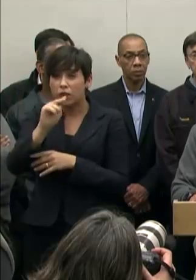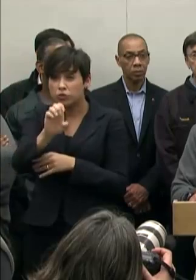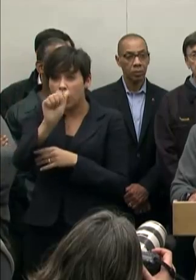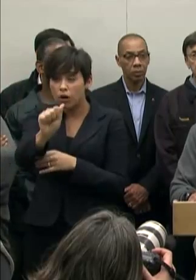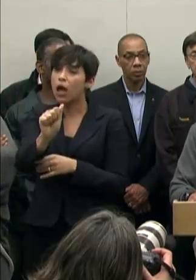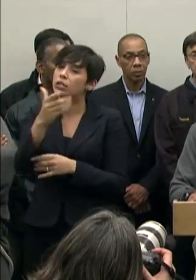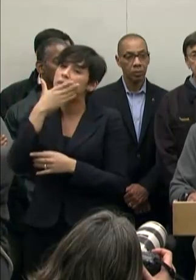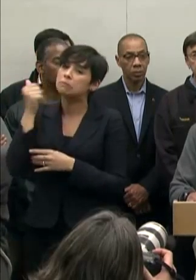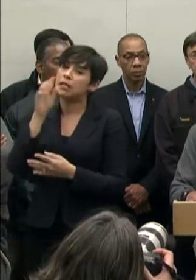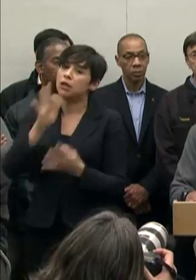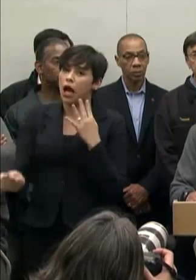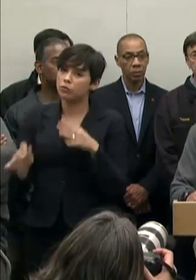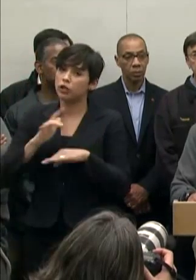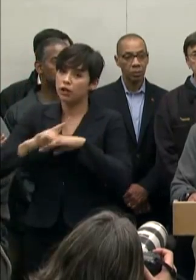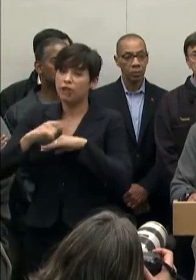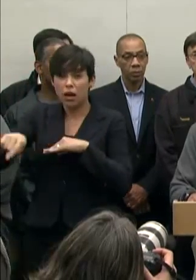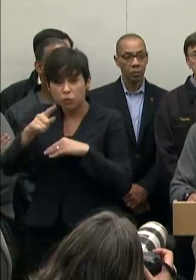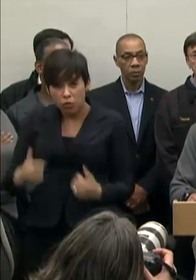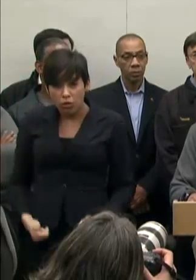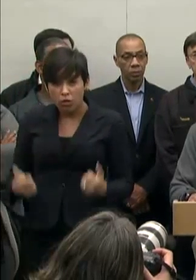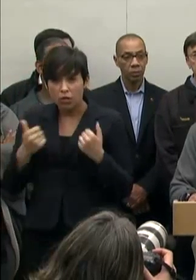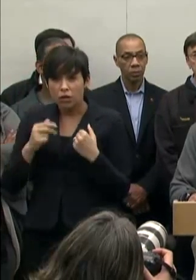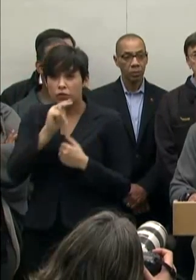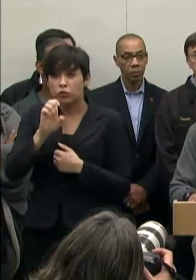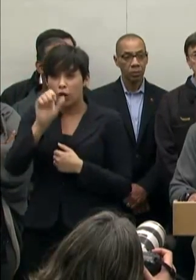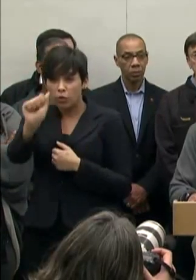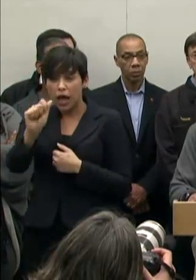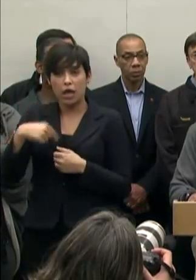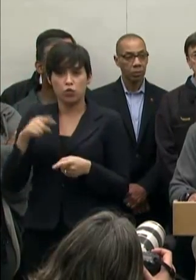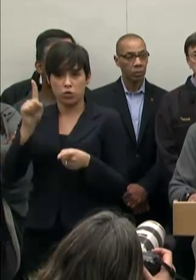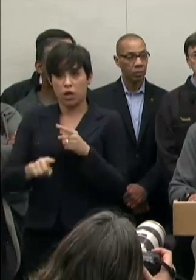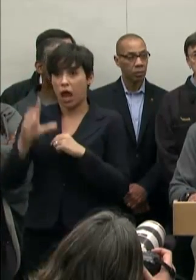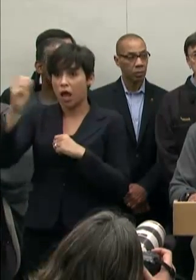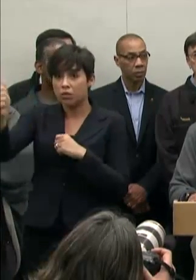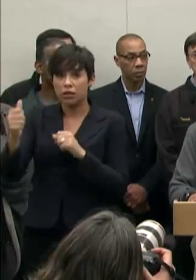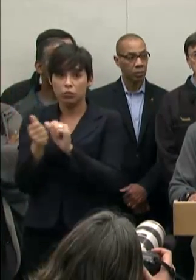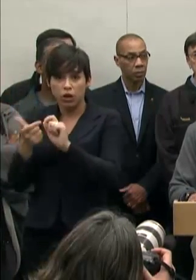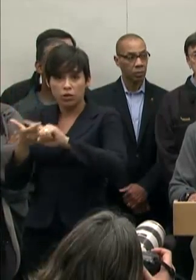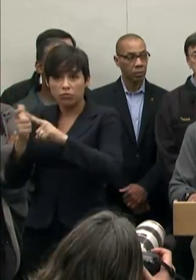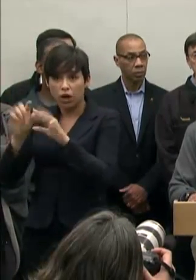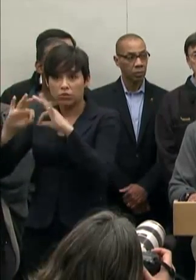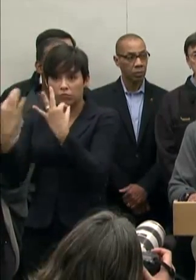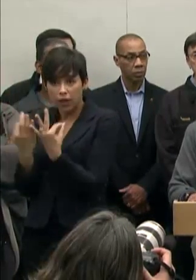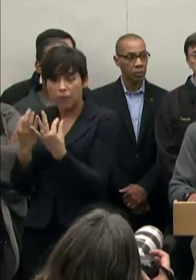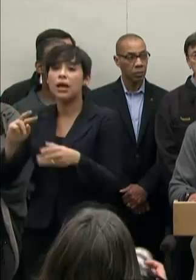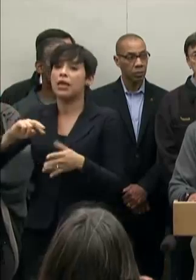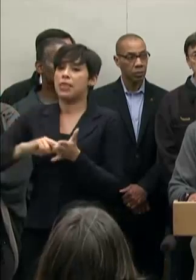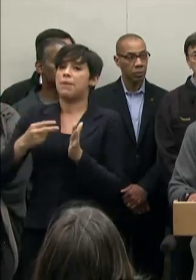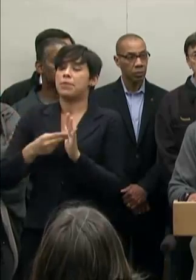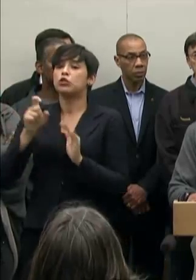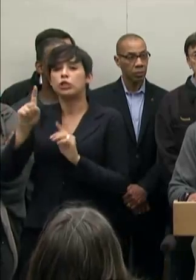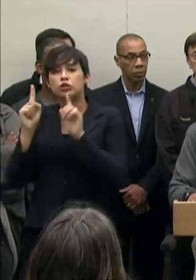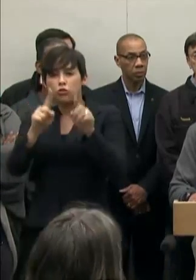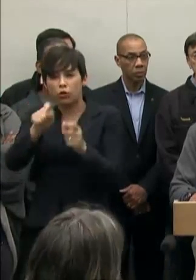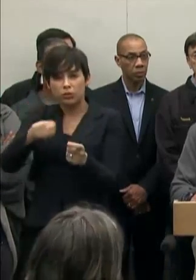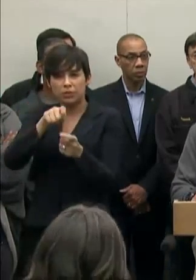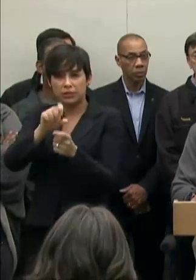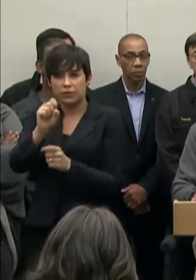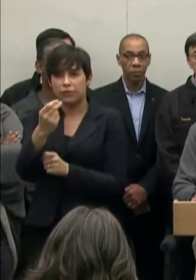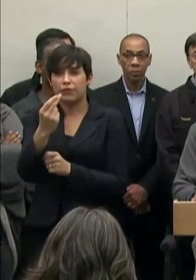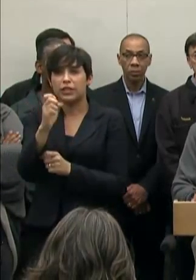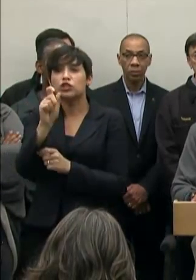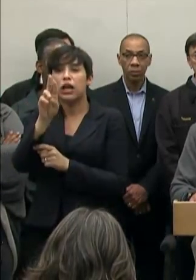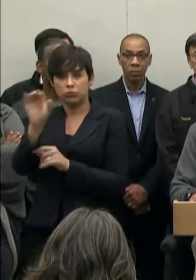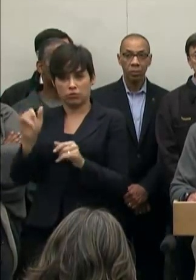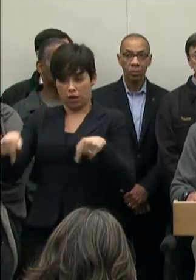best option. If you live in Zone A and don't have the option to stay with friends and family out of the zone, shelters like the one we're in right now